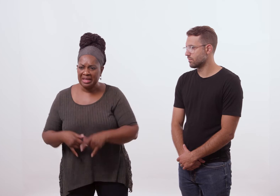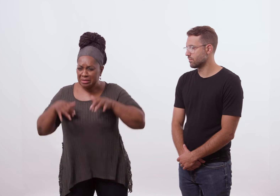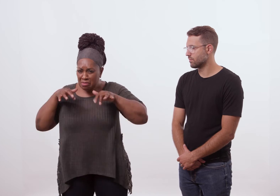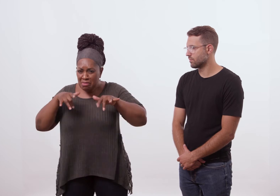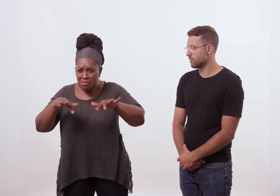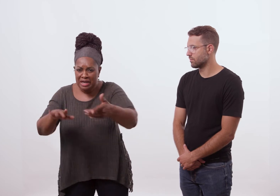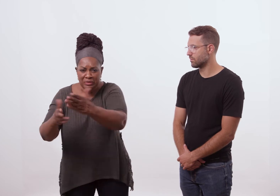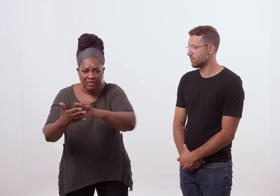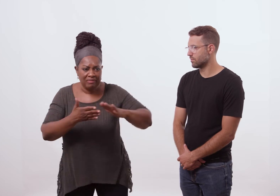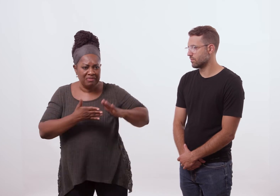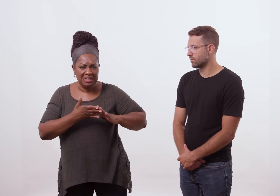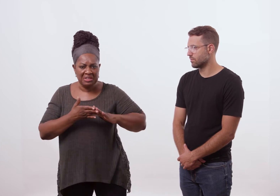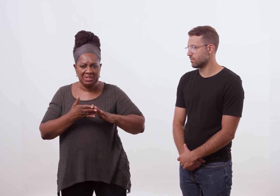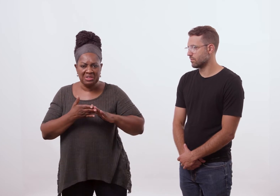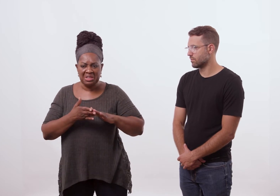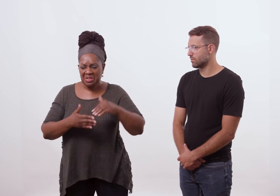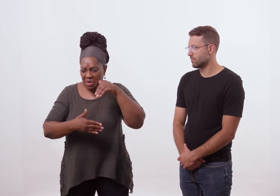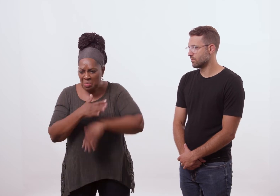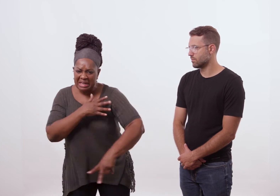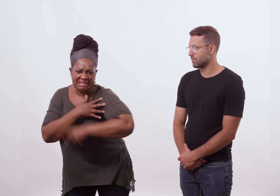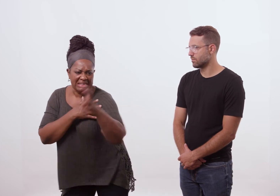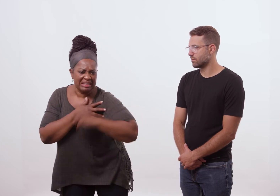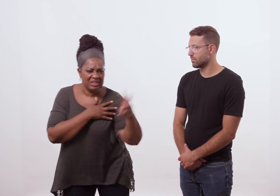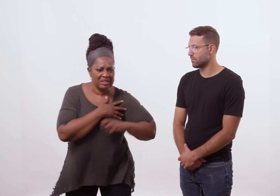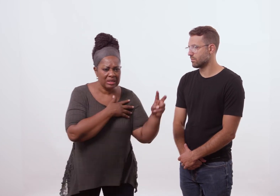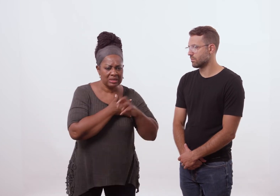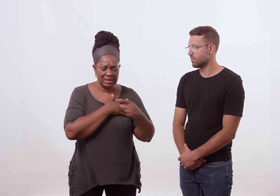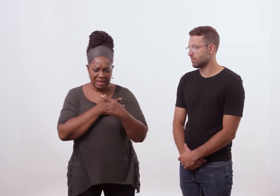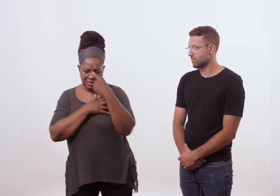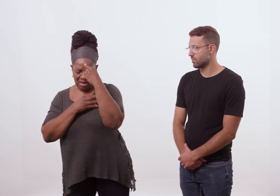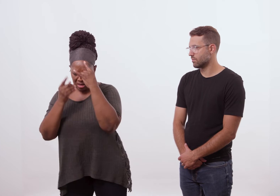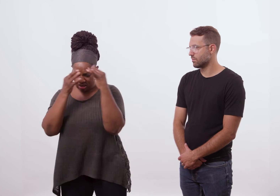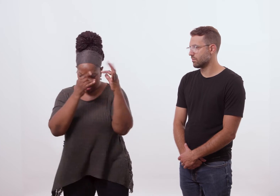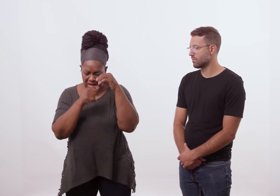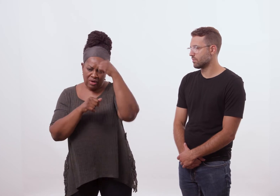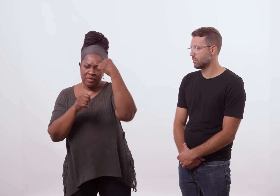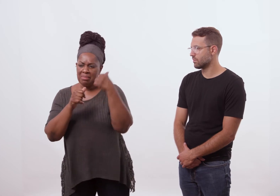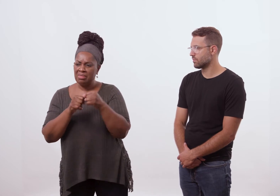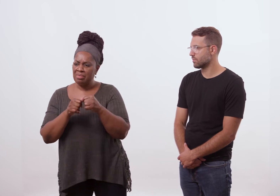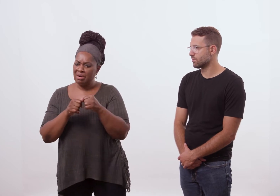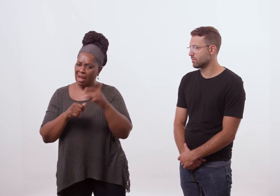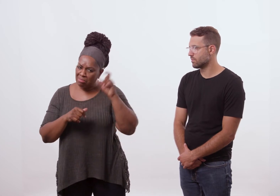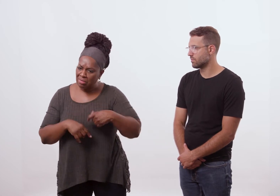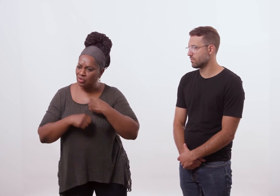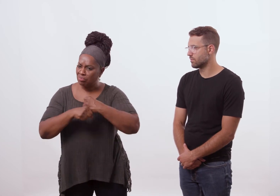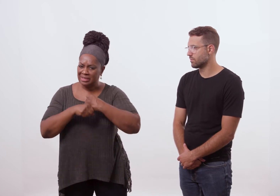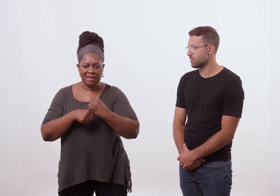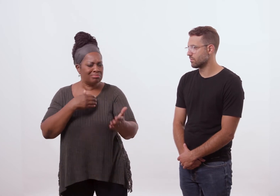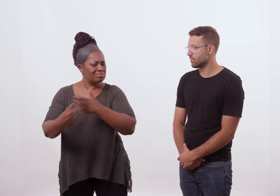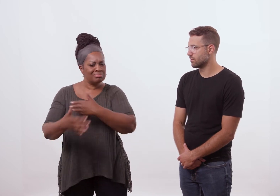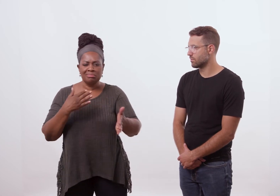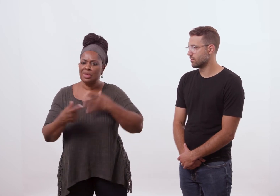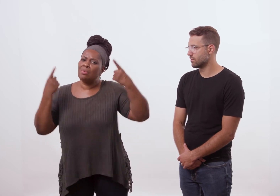village? Cursing his earlier cloudiness of mind and remembering his vow to protect his tribe at all